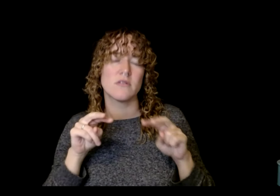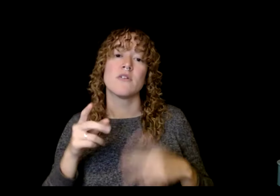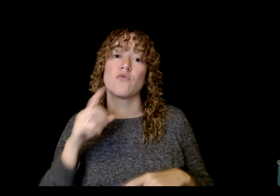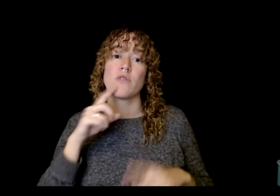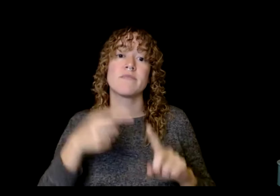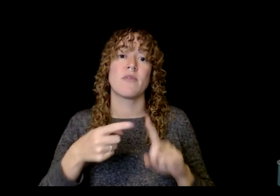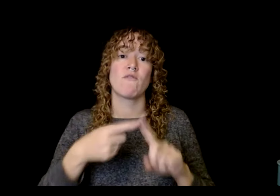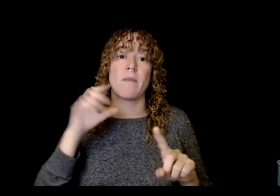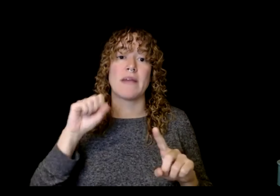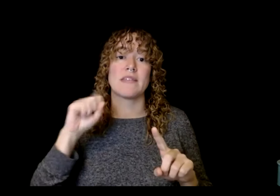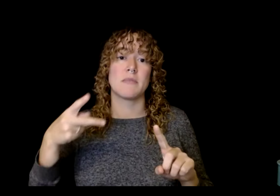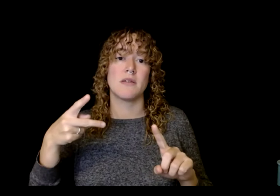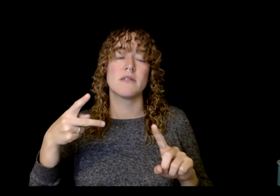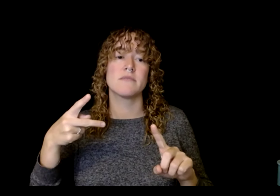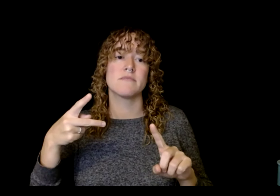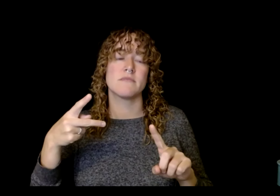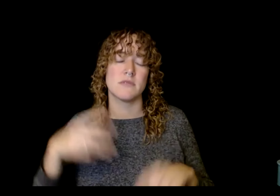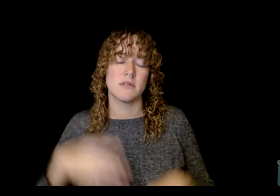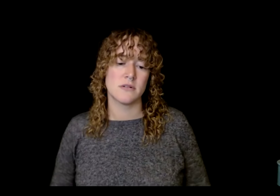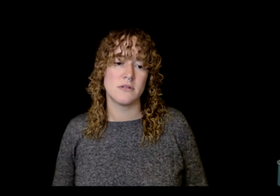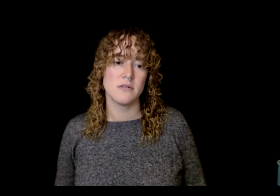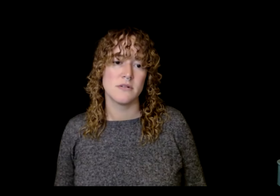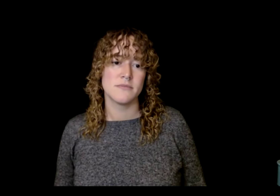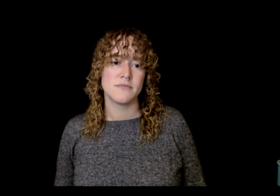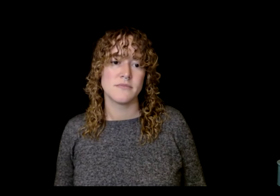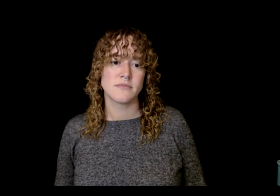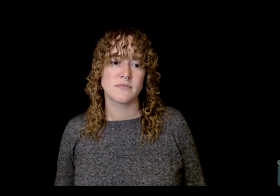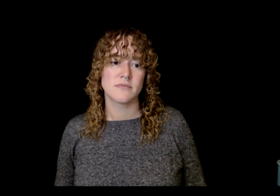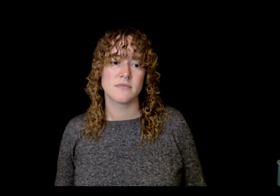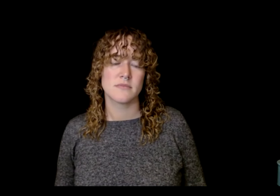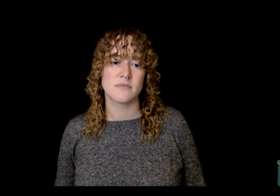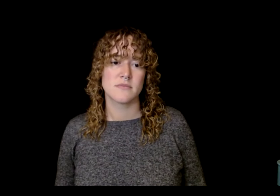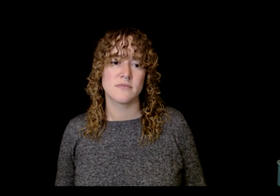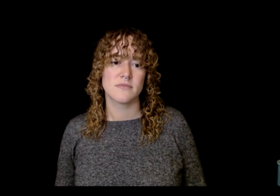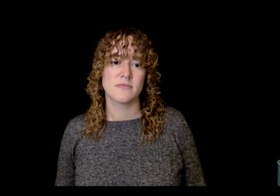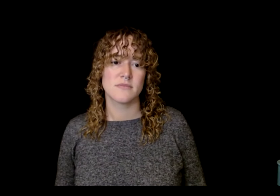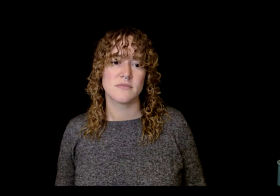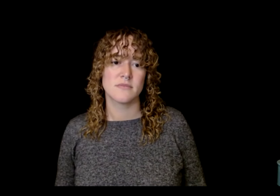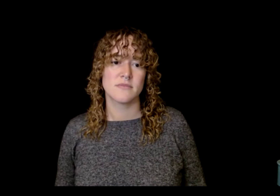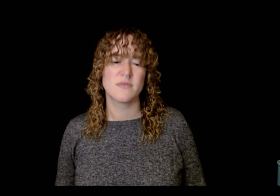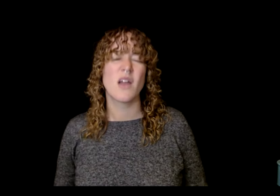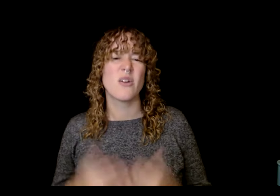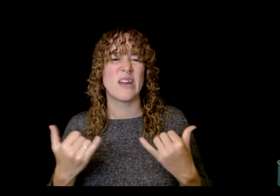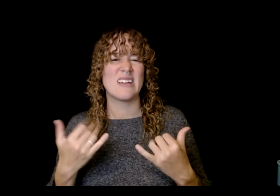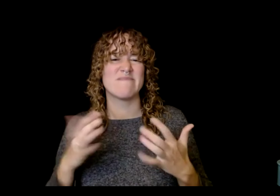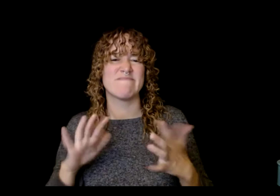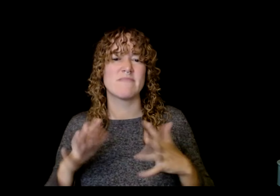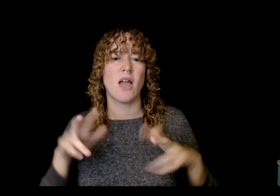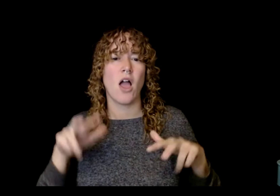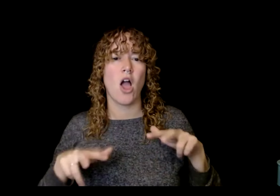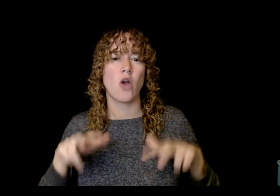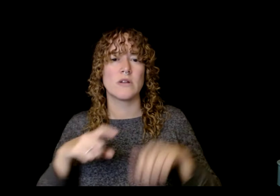self-sufficiency perspective. So right now we're in a little bit of an awkward time as things